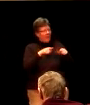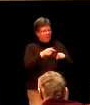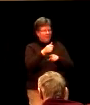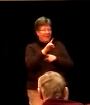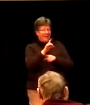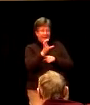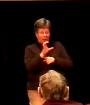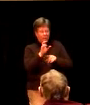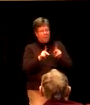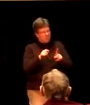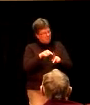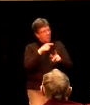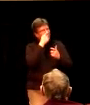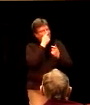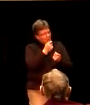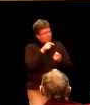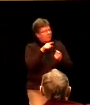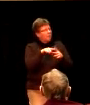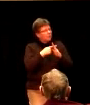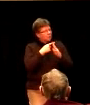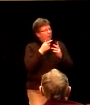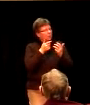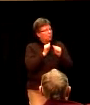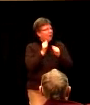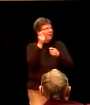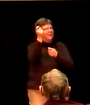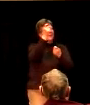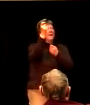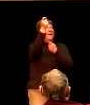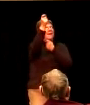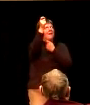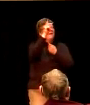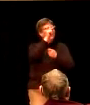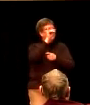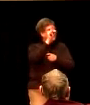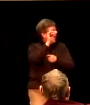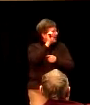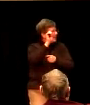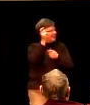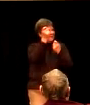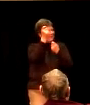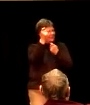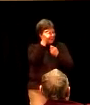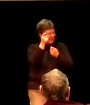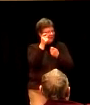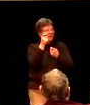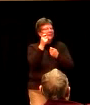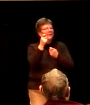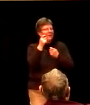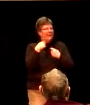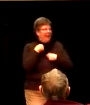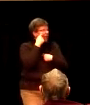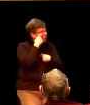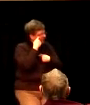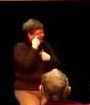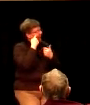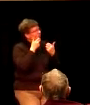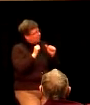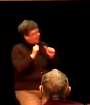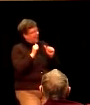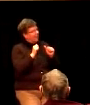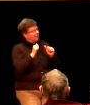in this. They started out trying kites. And I recently tried to take some air photos with a